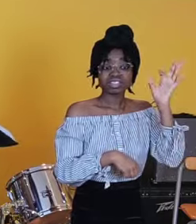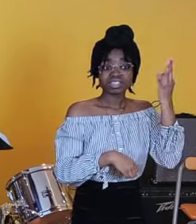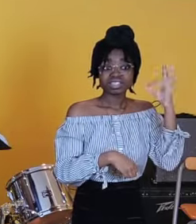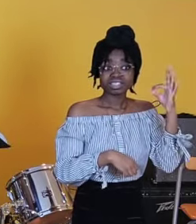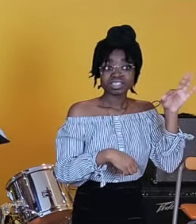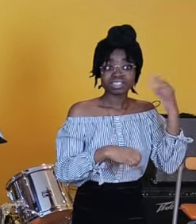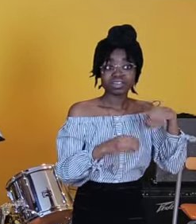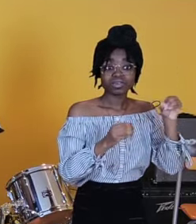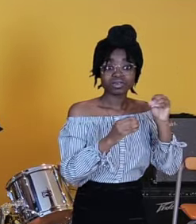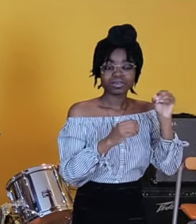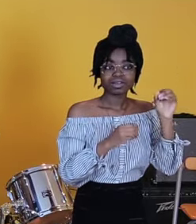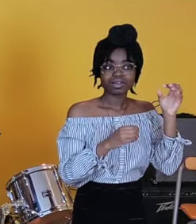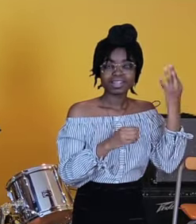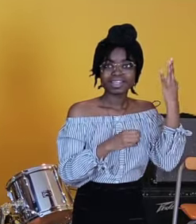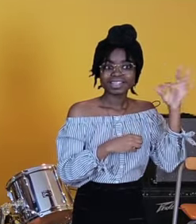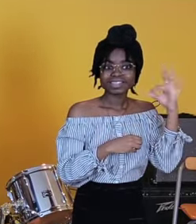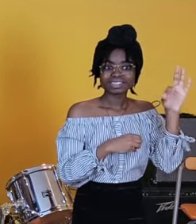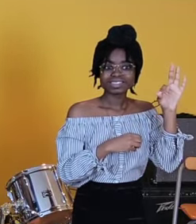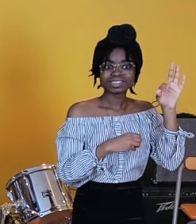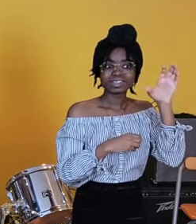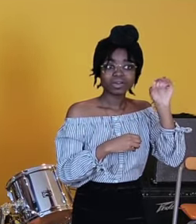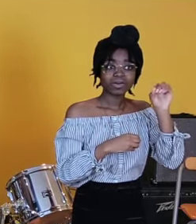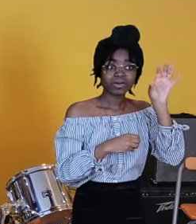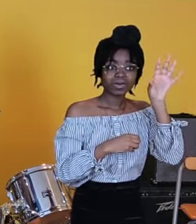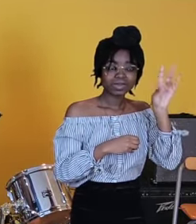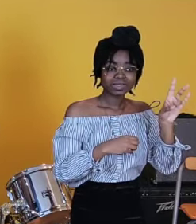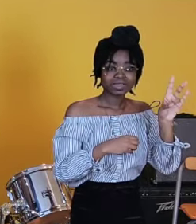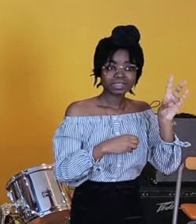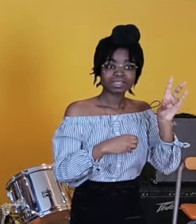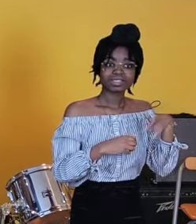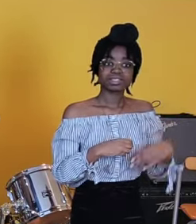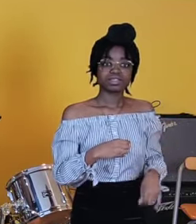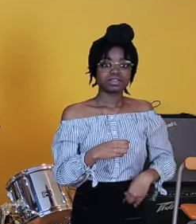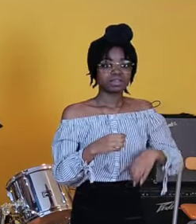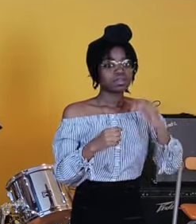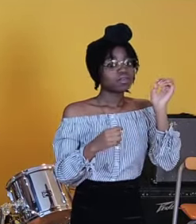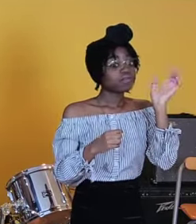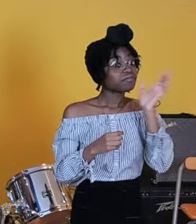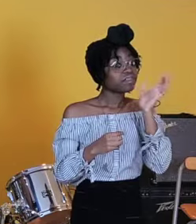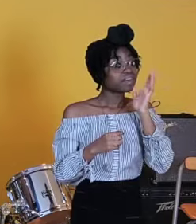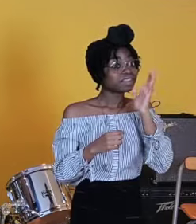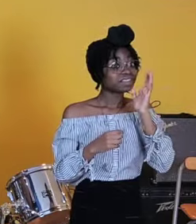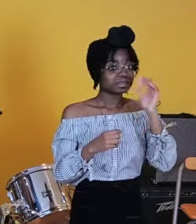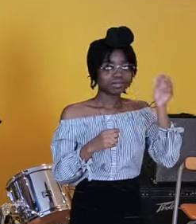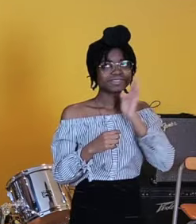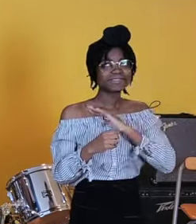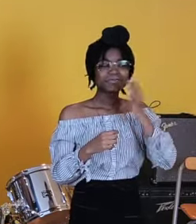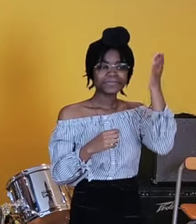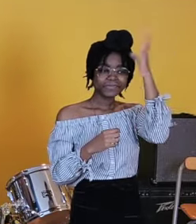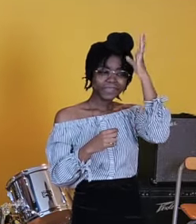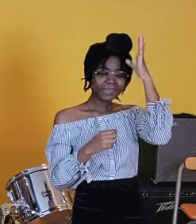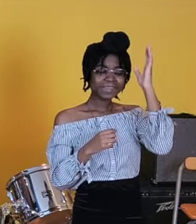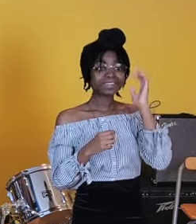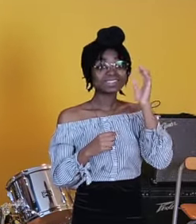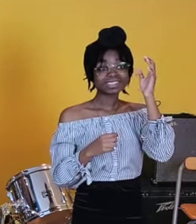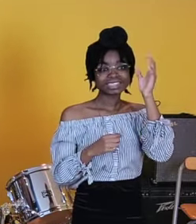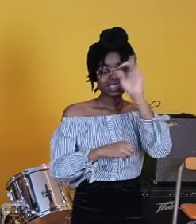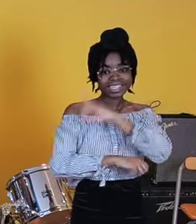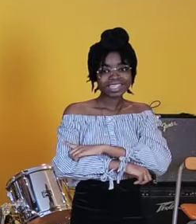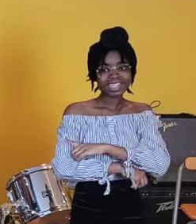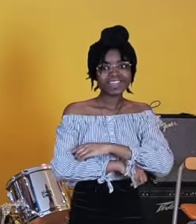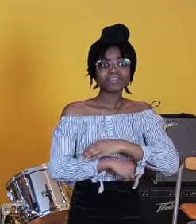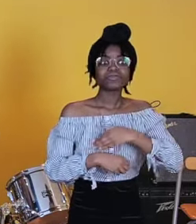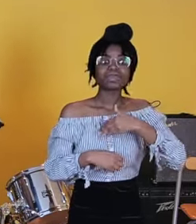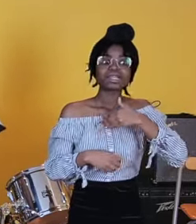Father's Day wasn't officially recognized until sometime much later. So maybe that contributes to the fact